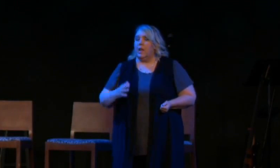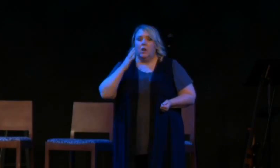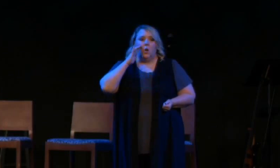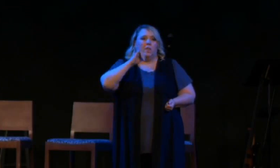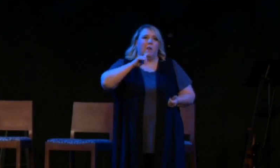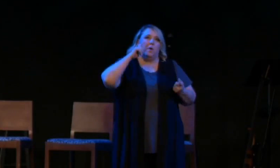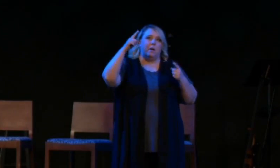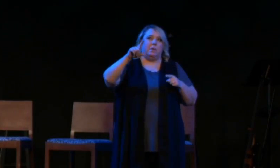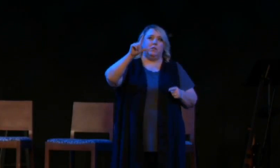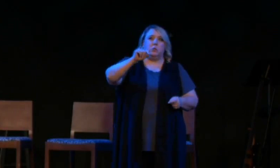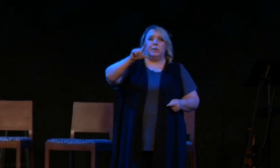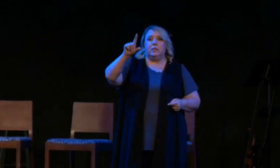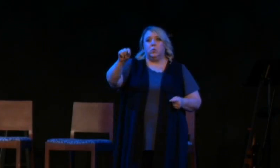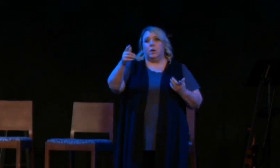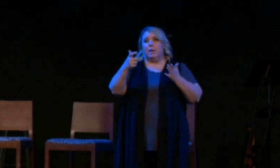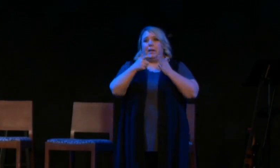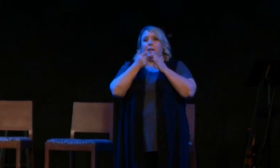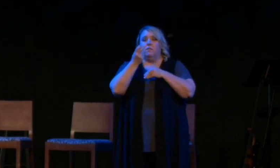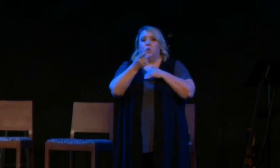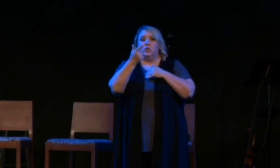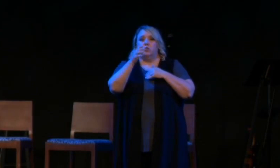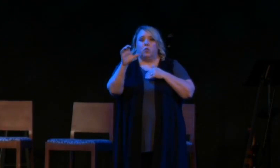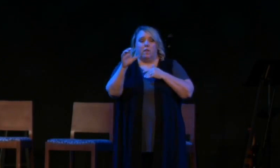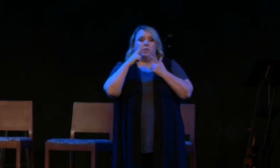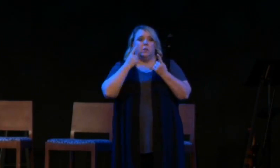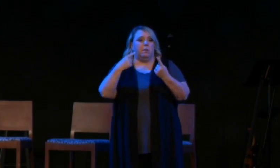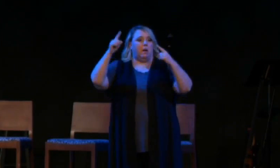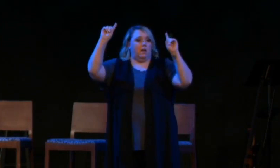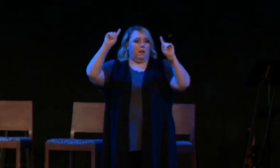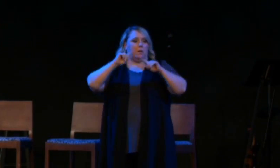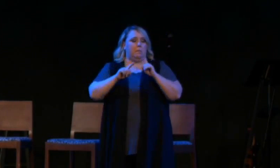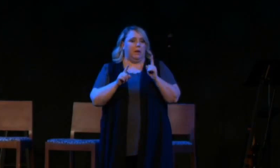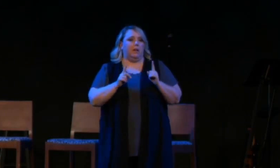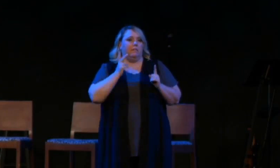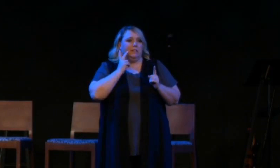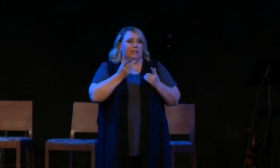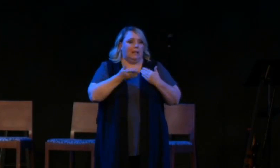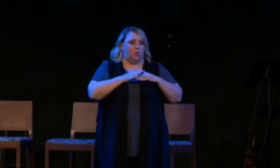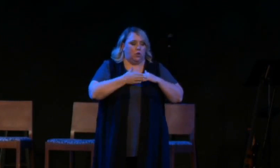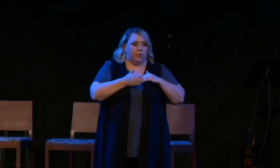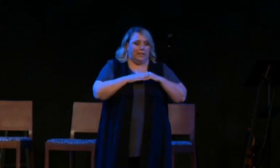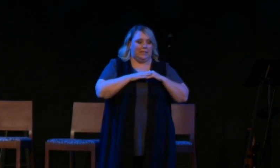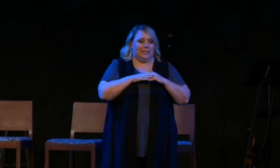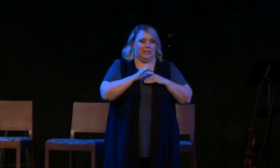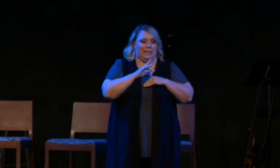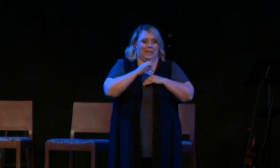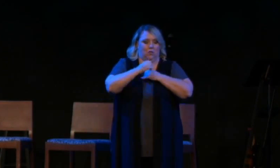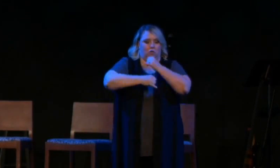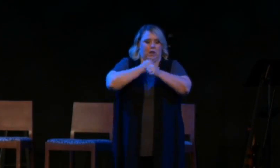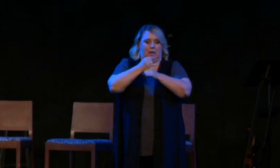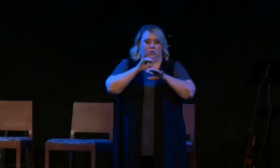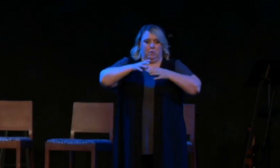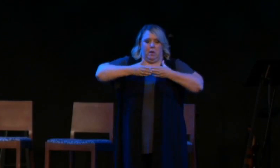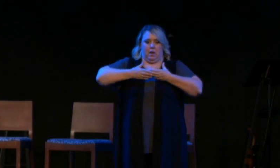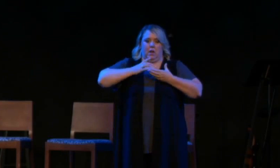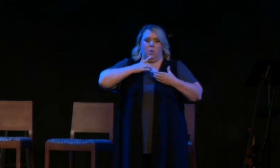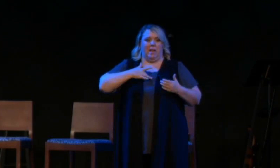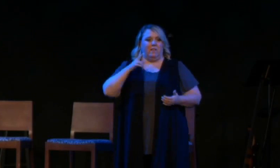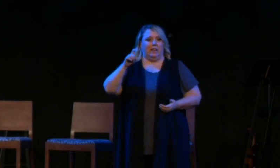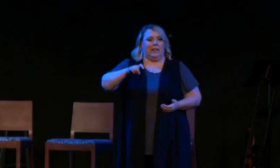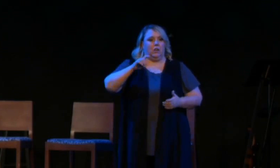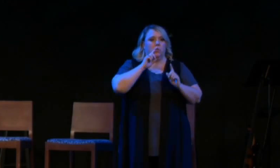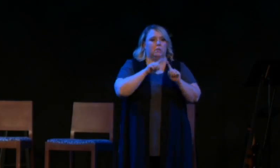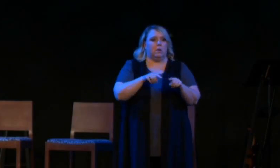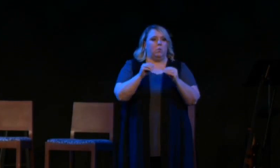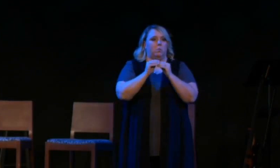It might take a couple of general conferences to get there, but it would seem that as we are increasingly an international body, there's a need to respond with